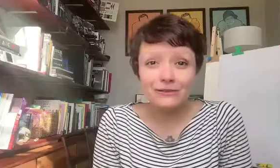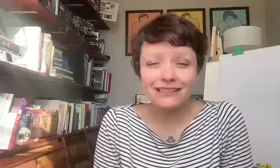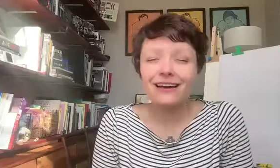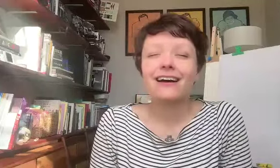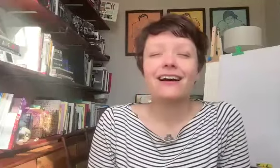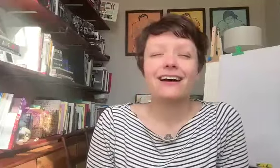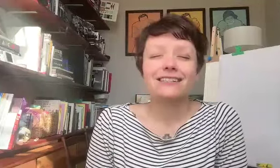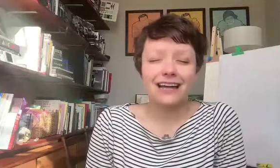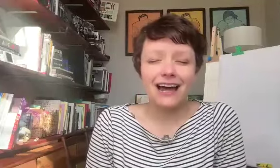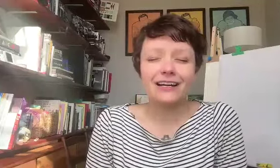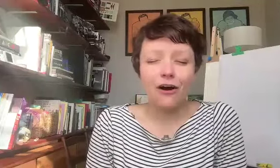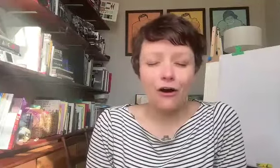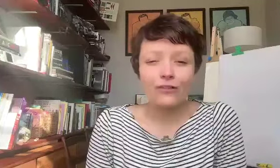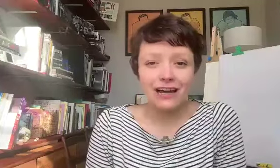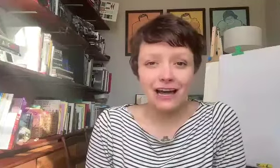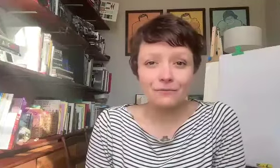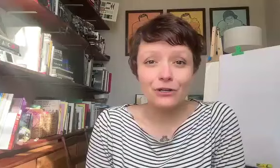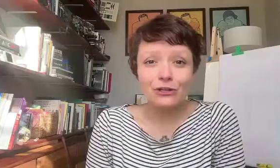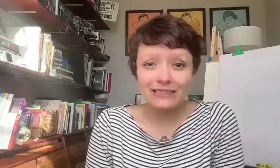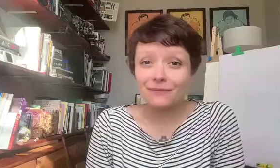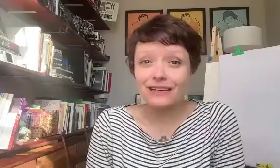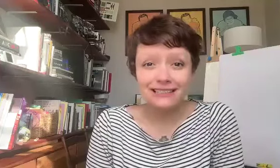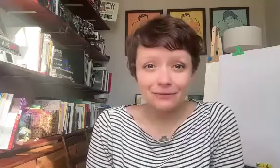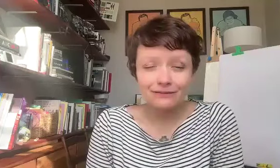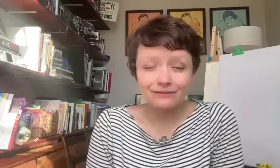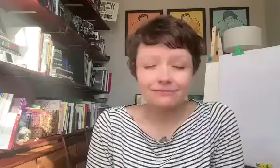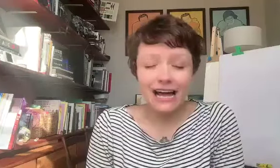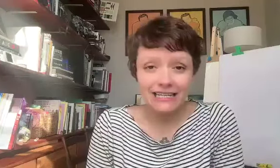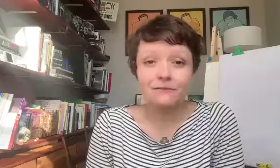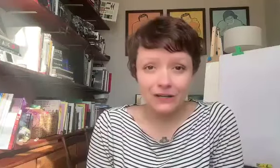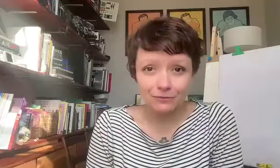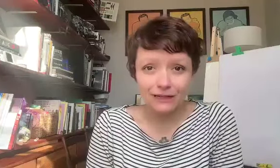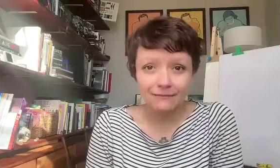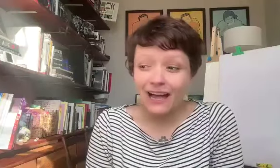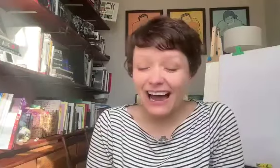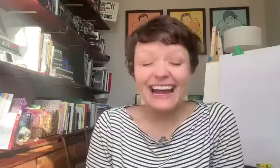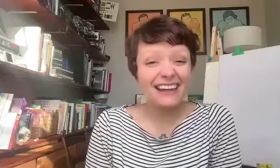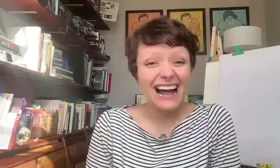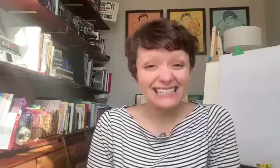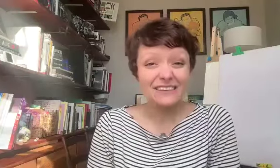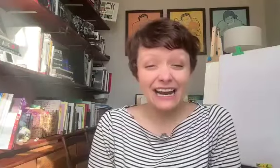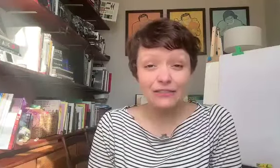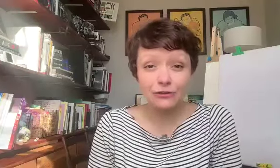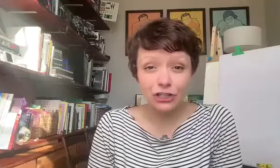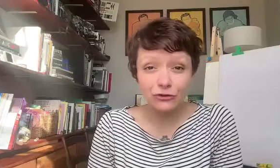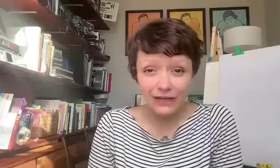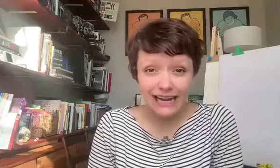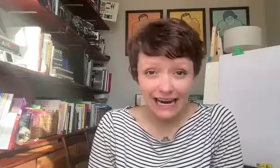use sign all the time when you're doing something as simple as a finger play. Again, that idea of getting those children